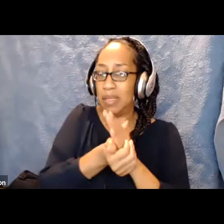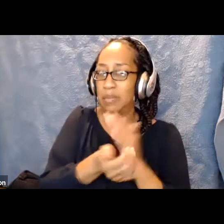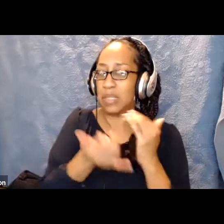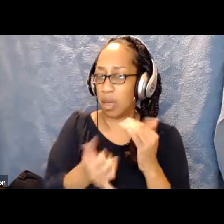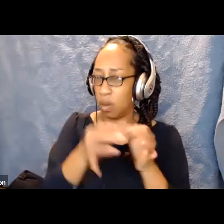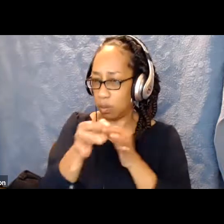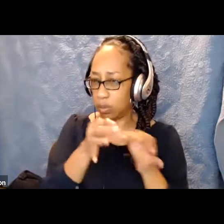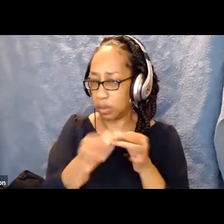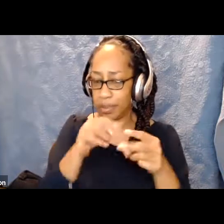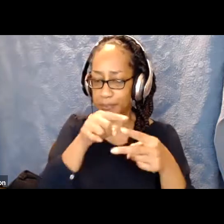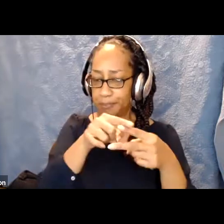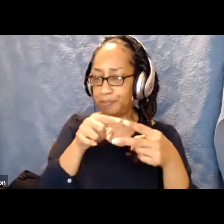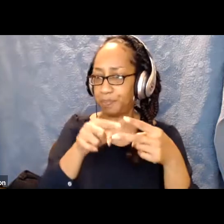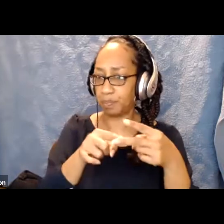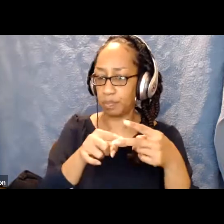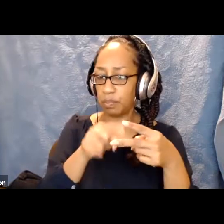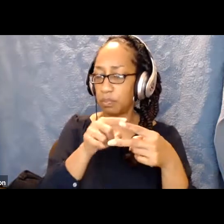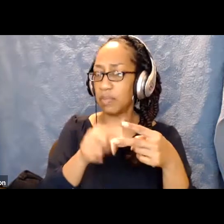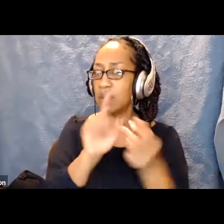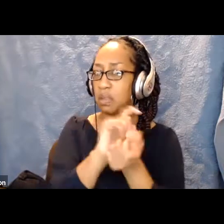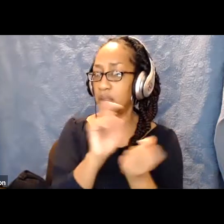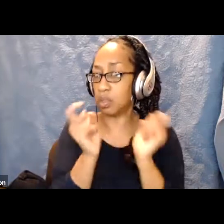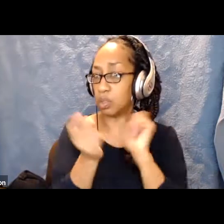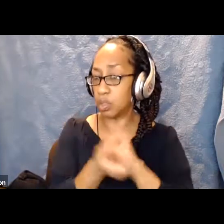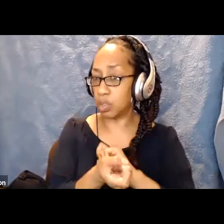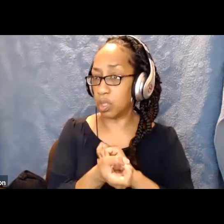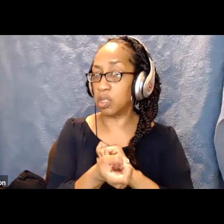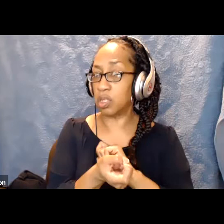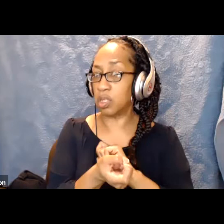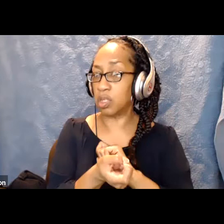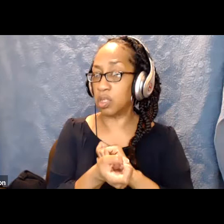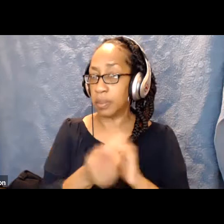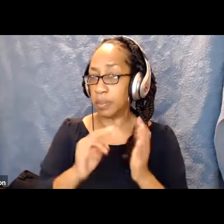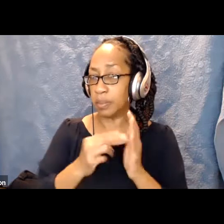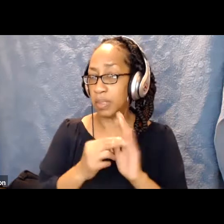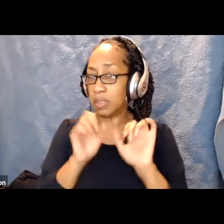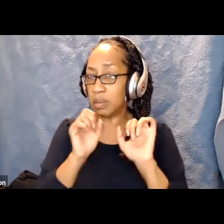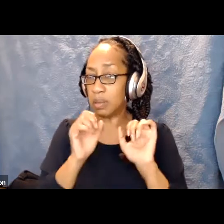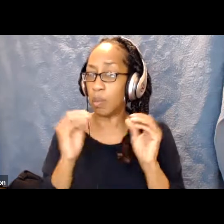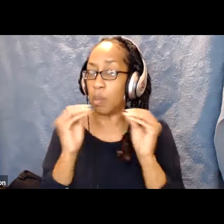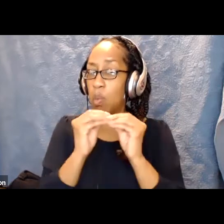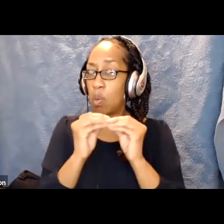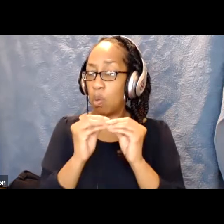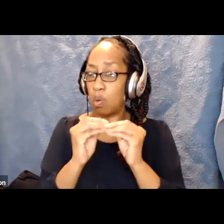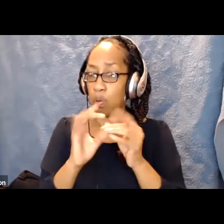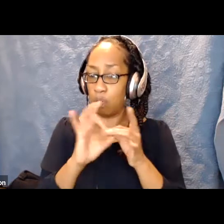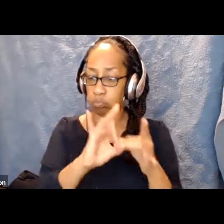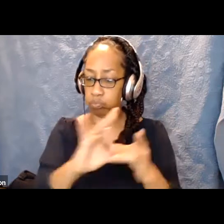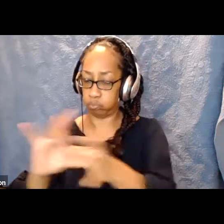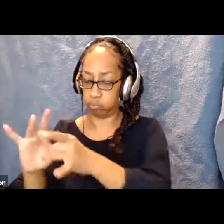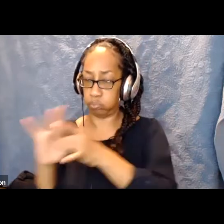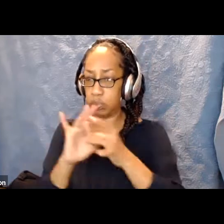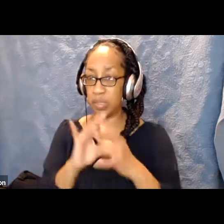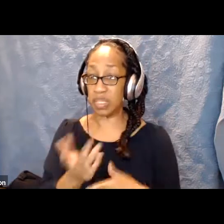changes, again, set the stage for further and strengthened collaboration amongst all three partner